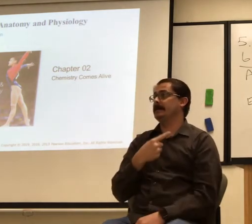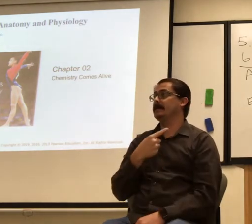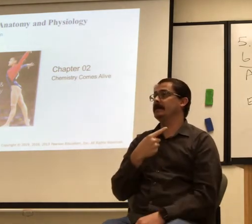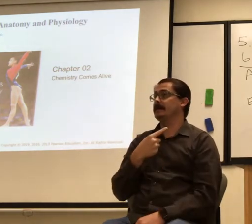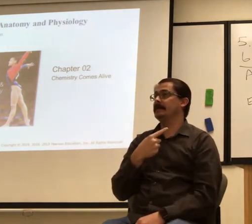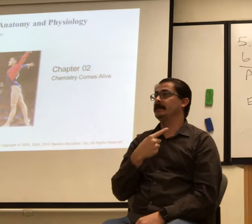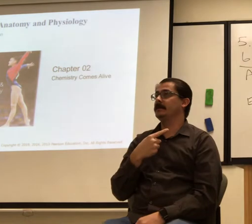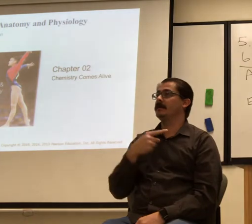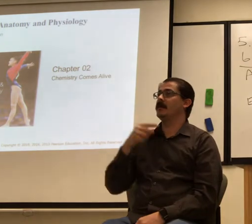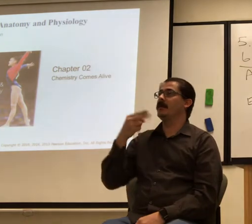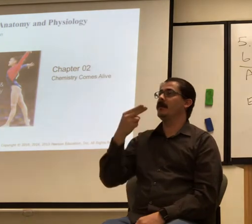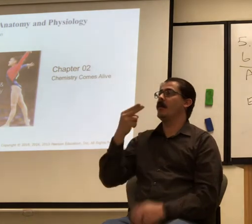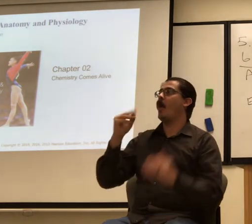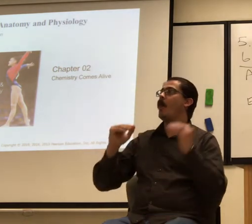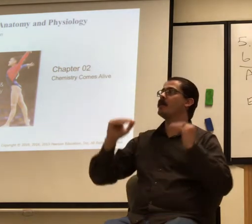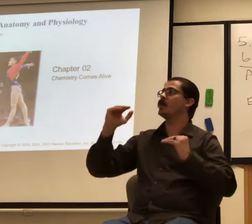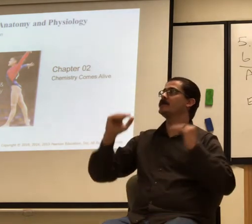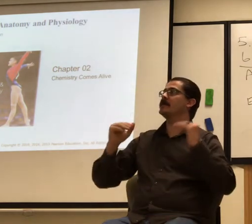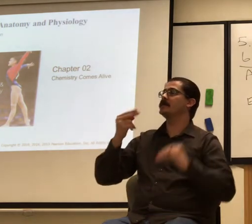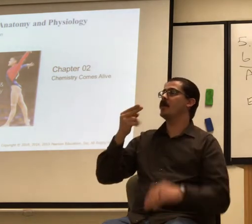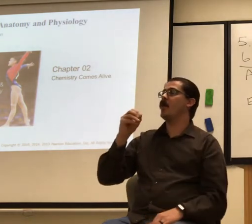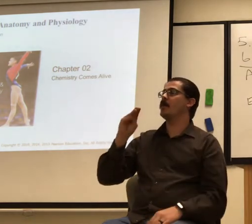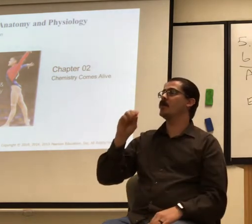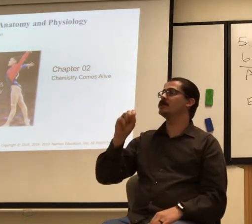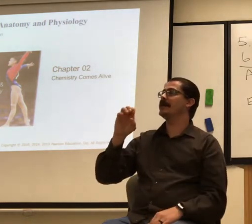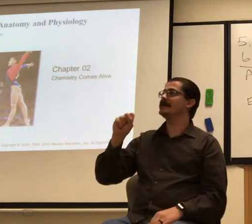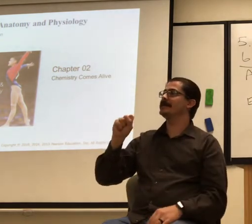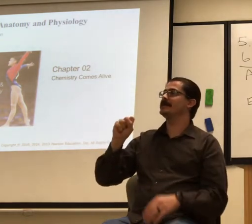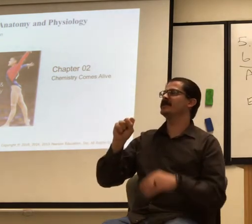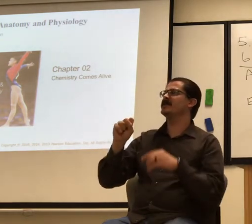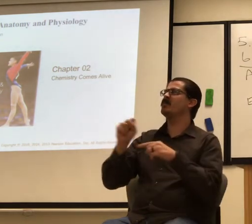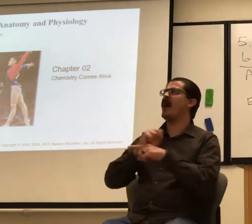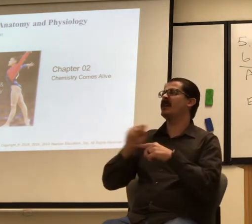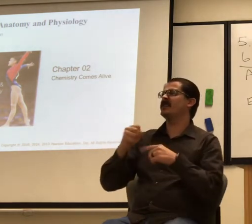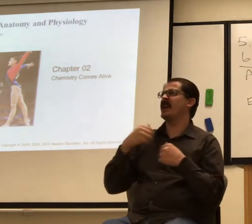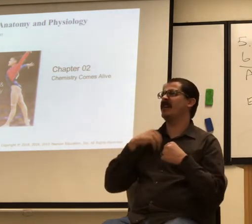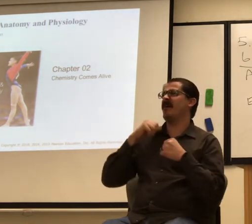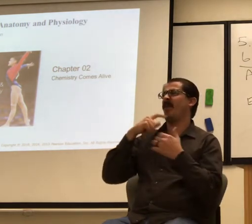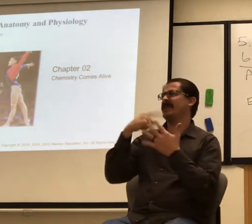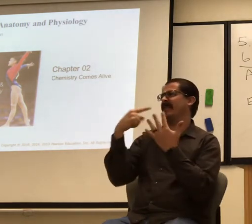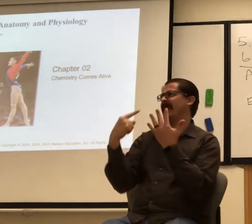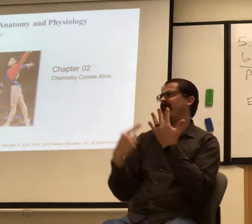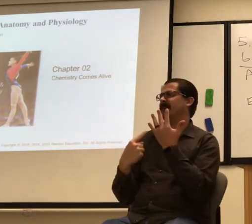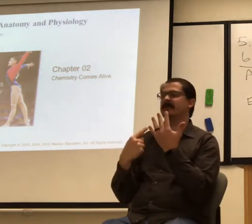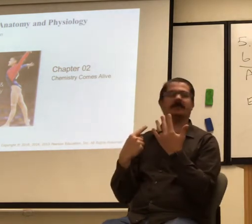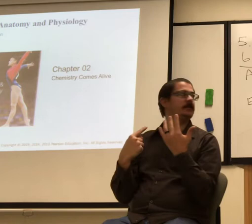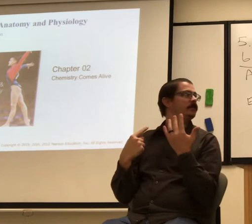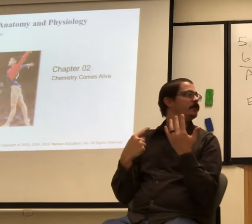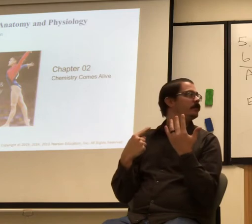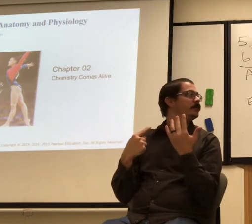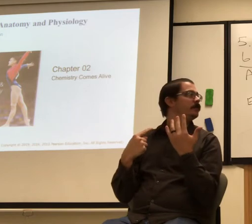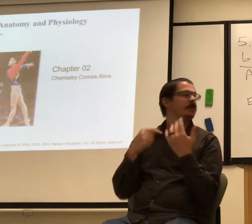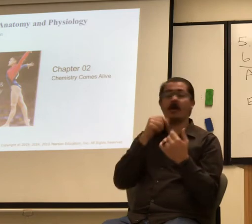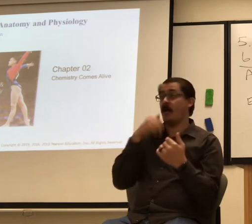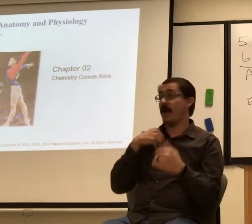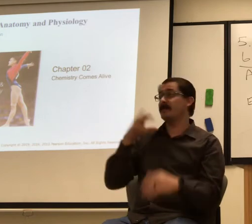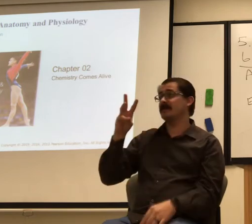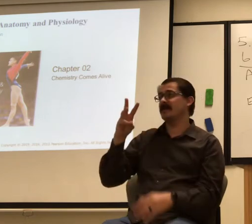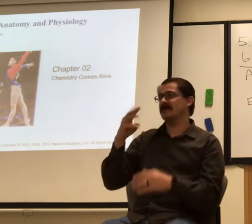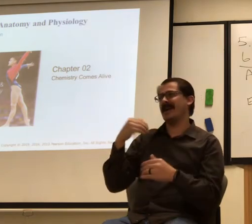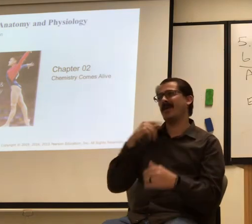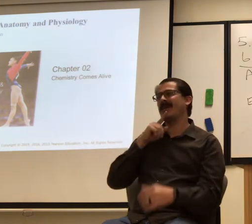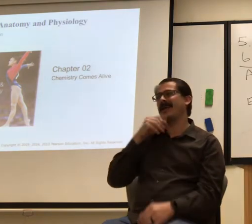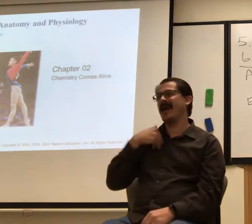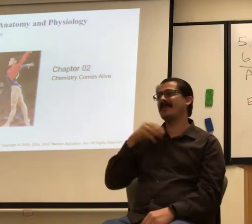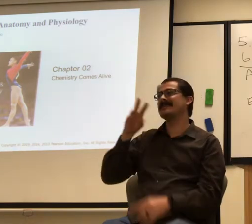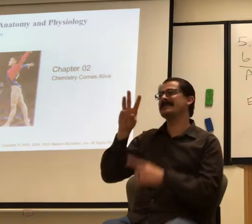It's homeostasis practice. I have all these things here, and I just have Well, I don't have just six steps. I have seven